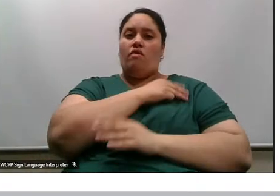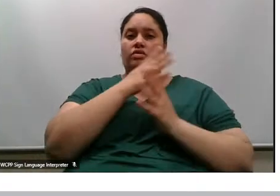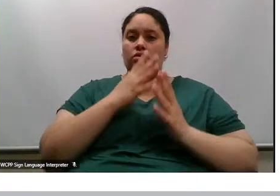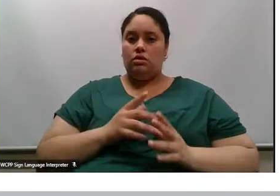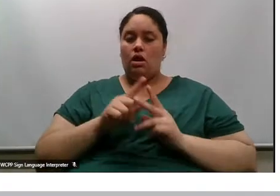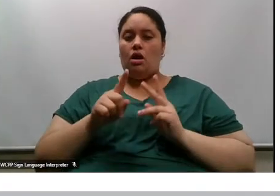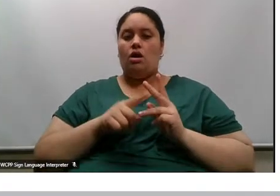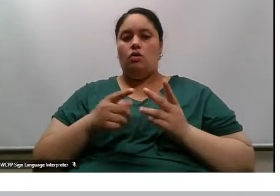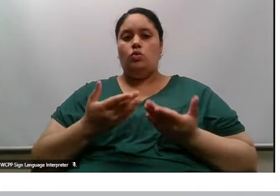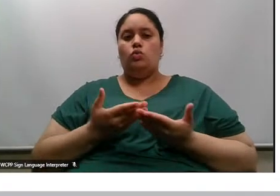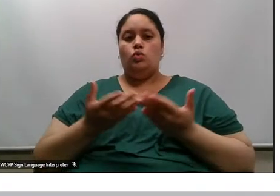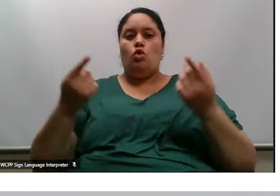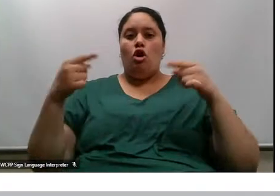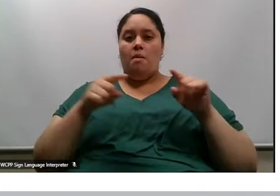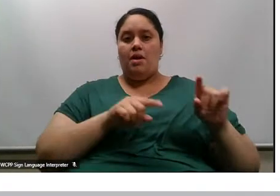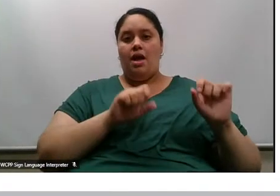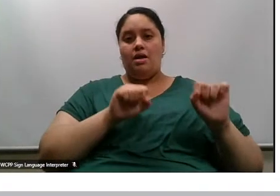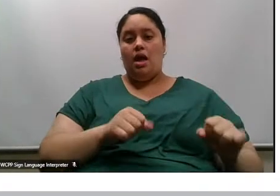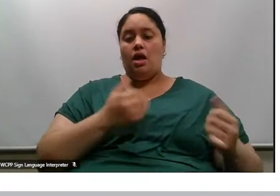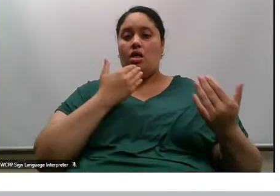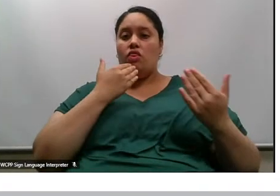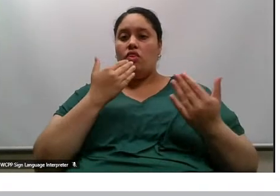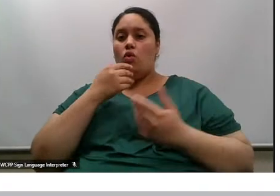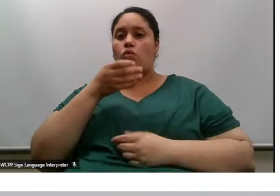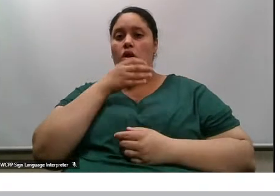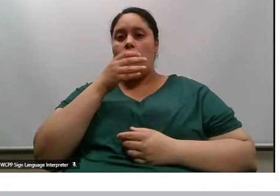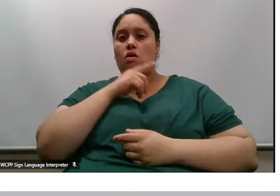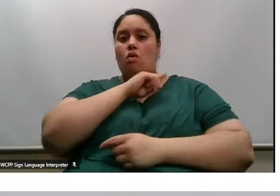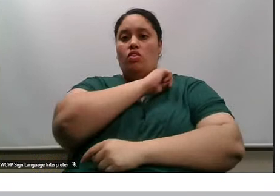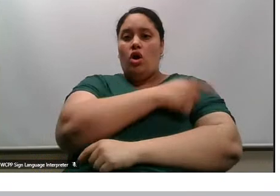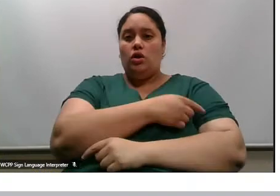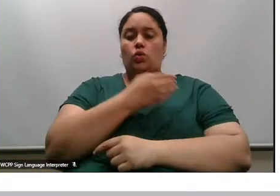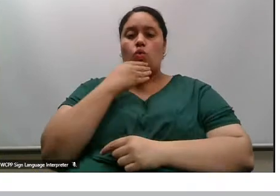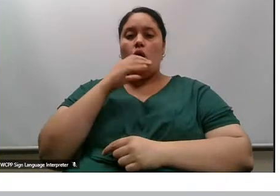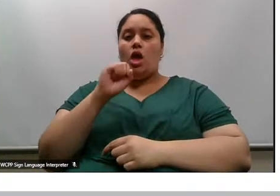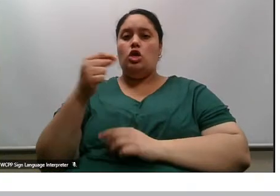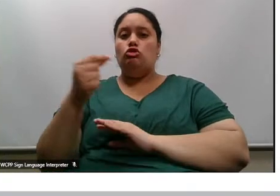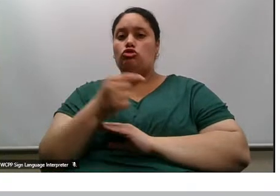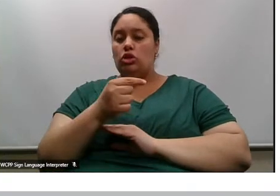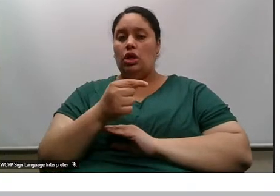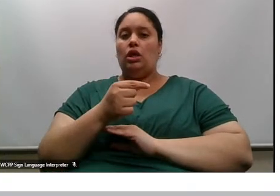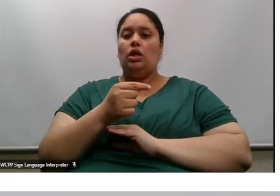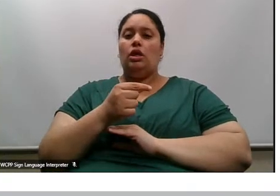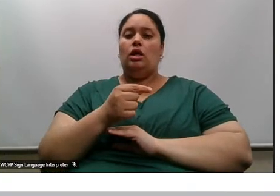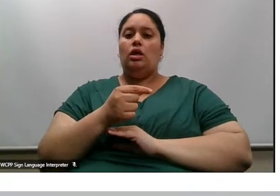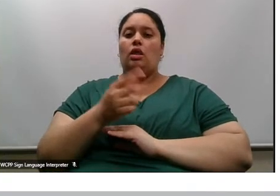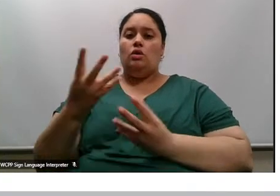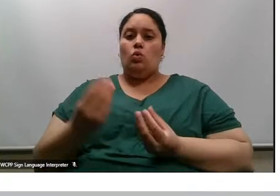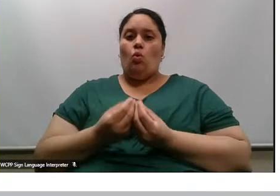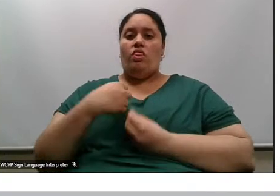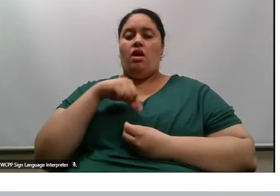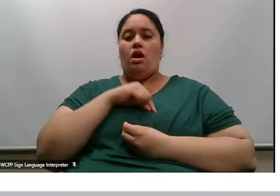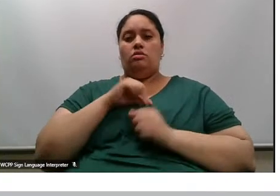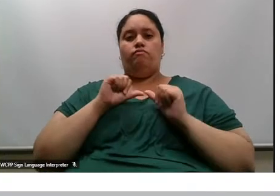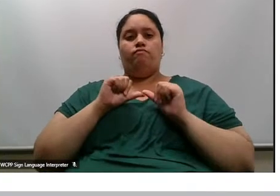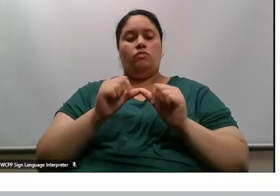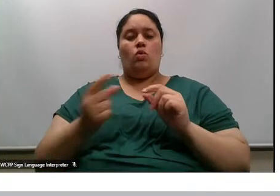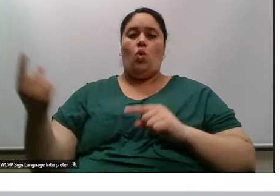to gladly comply. Thank you to the Liquor Authority, to the AG that has been with us for the entire